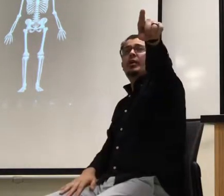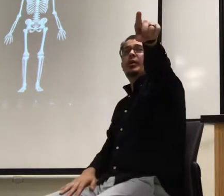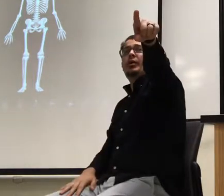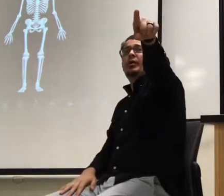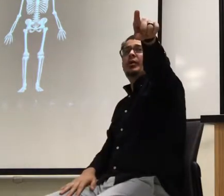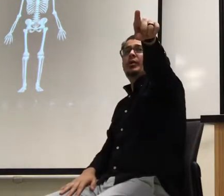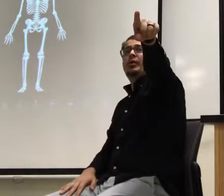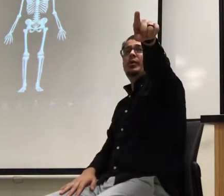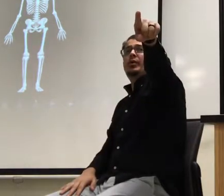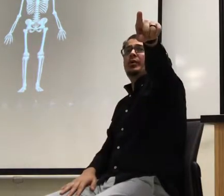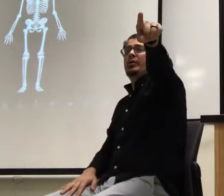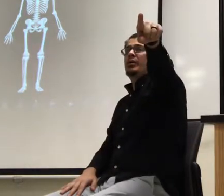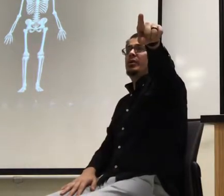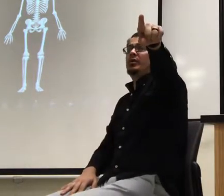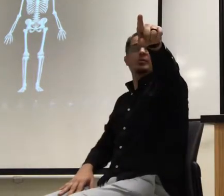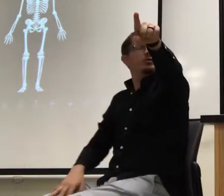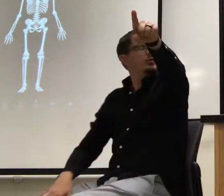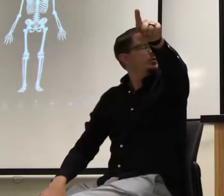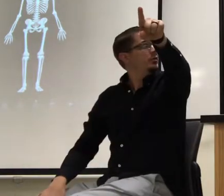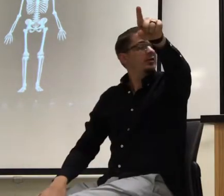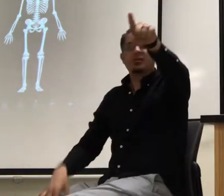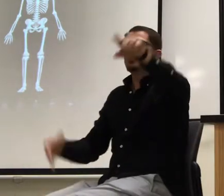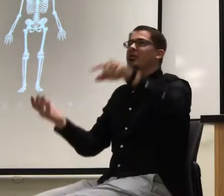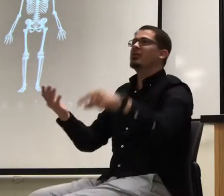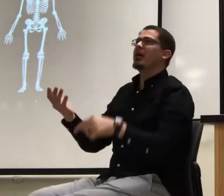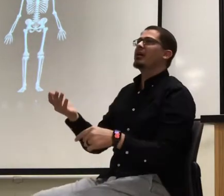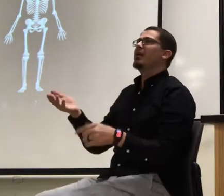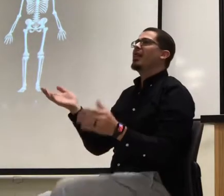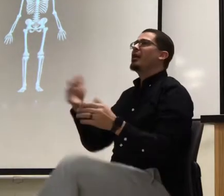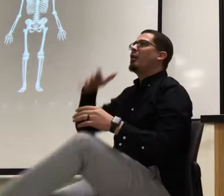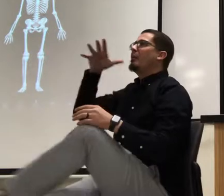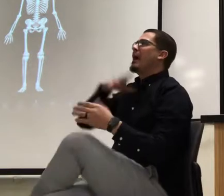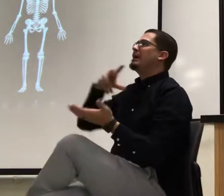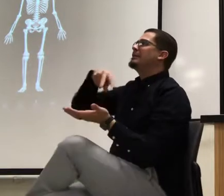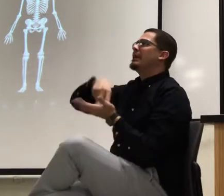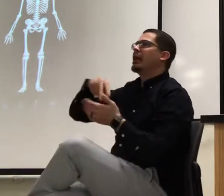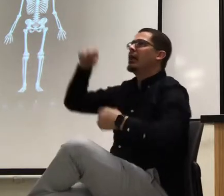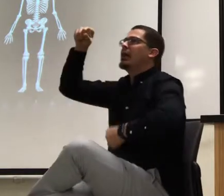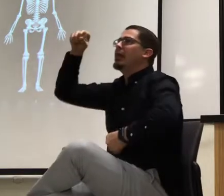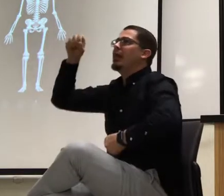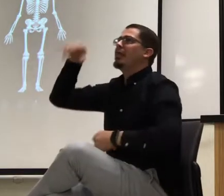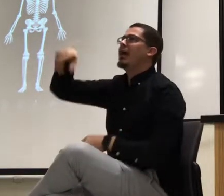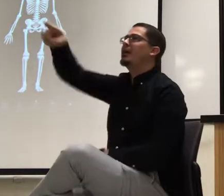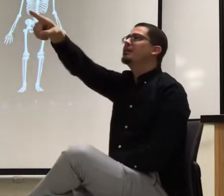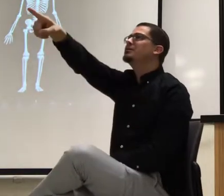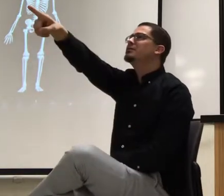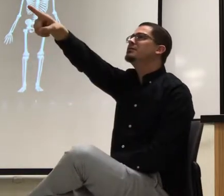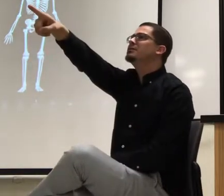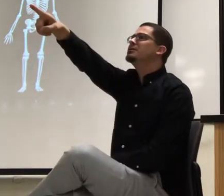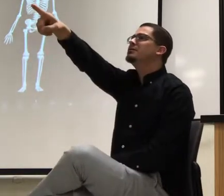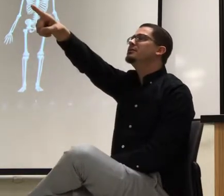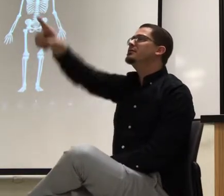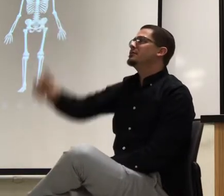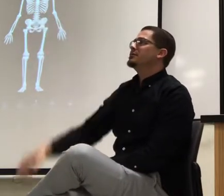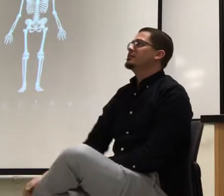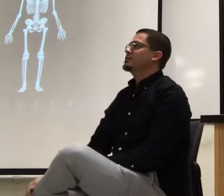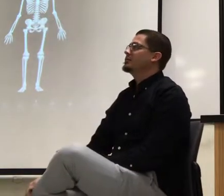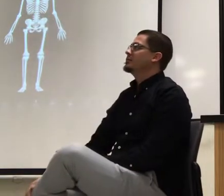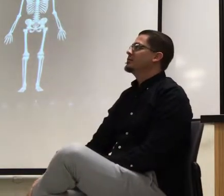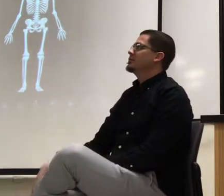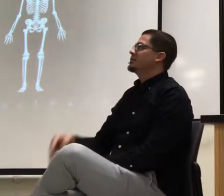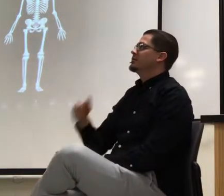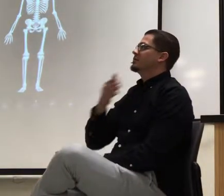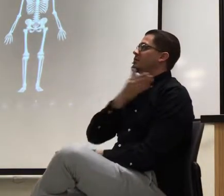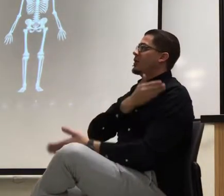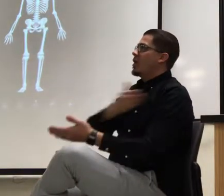There's two like little men standing on the desk. They're going like this. Two of them. Study those. We got arms and